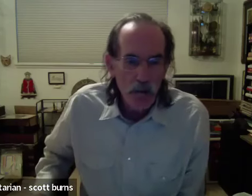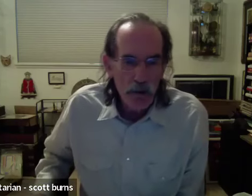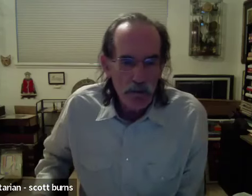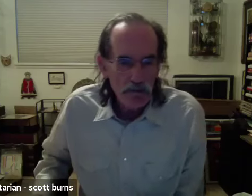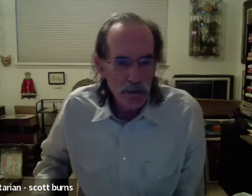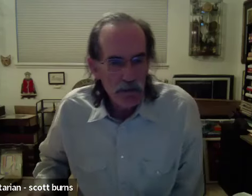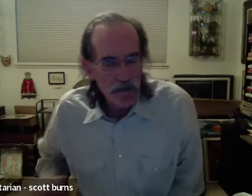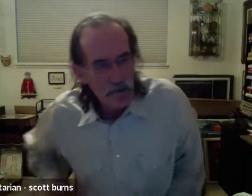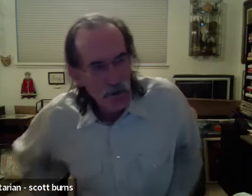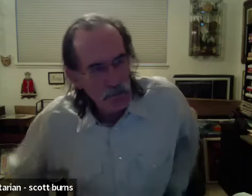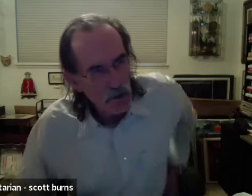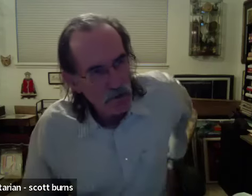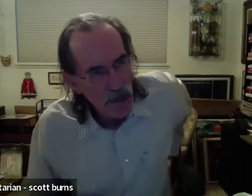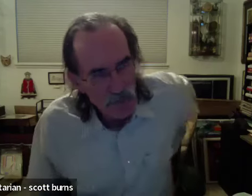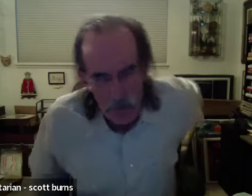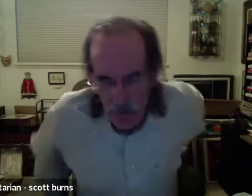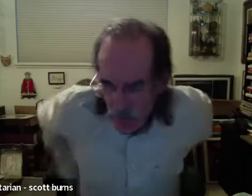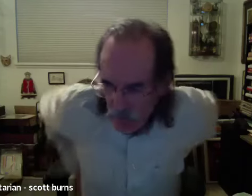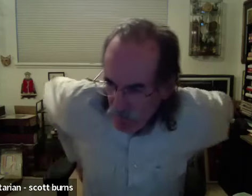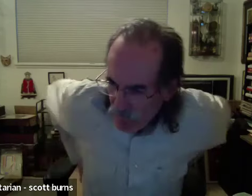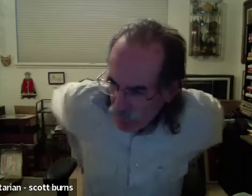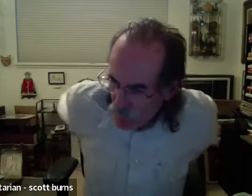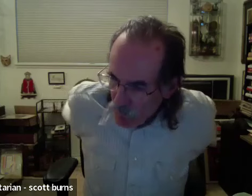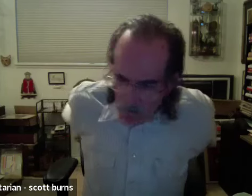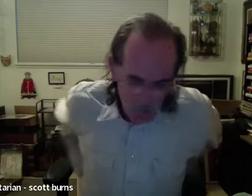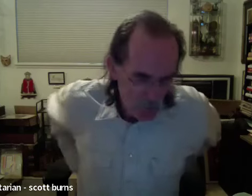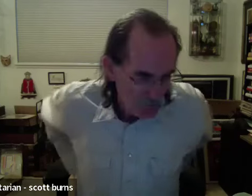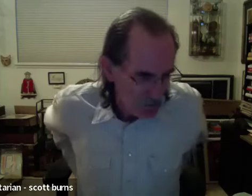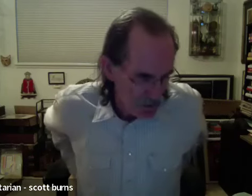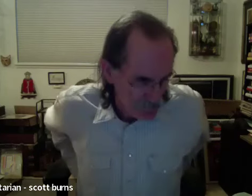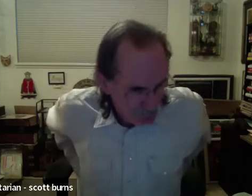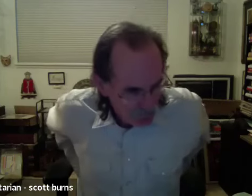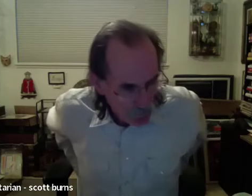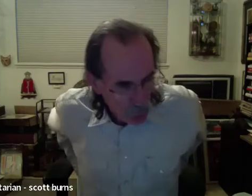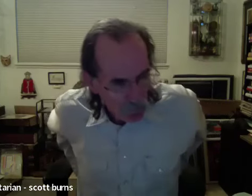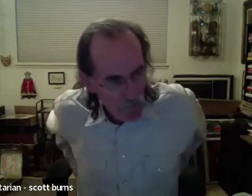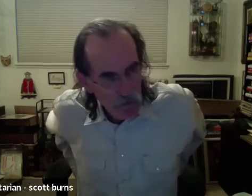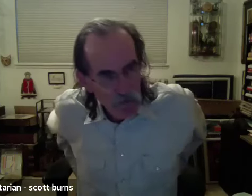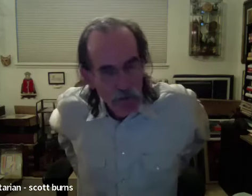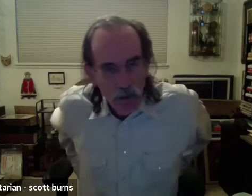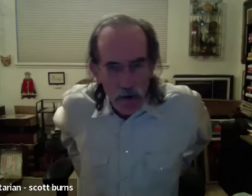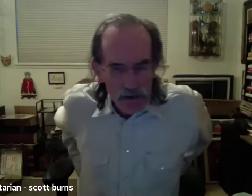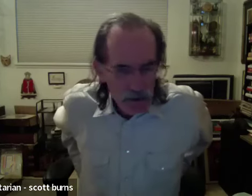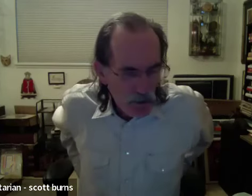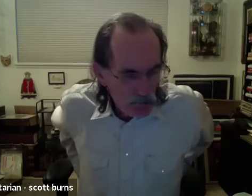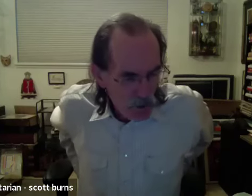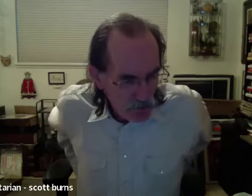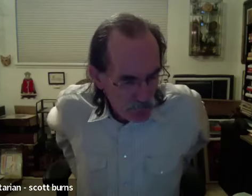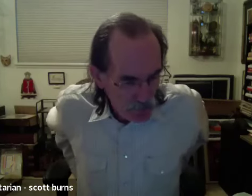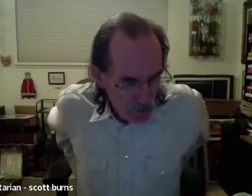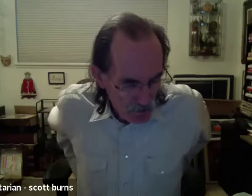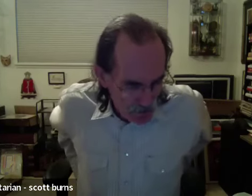So I want to explain the motion to postpone indefinitely because it may affect your debate or what proceeds. Okay. A motion to